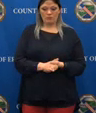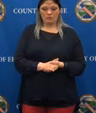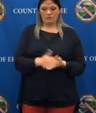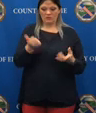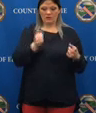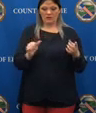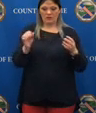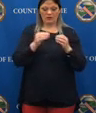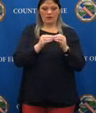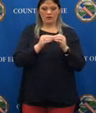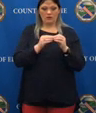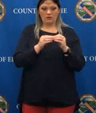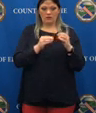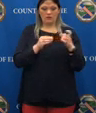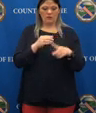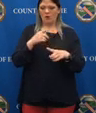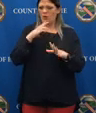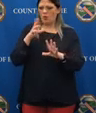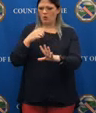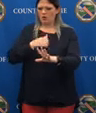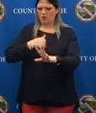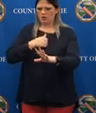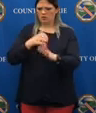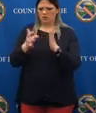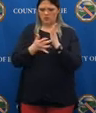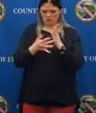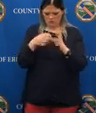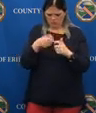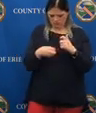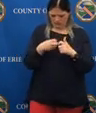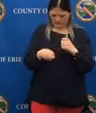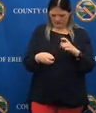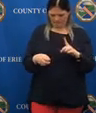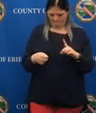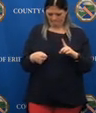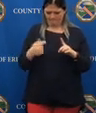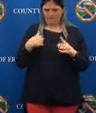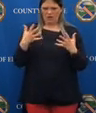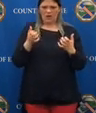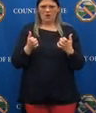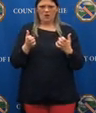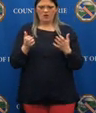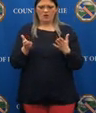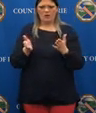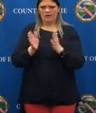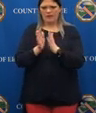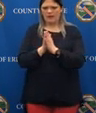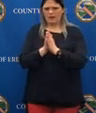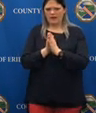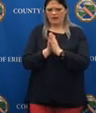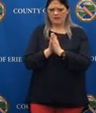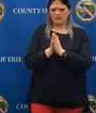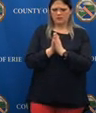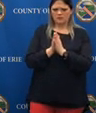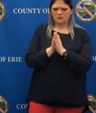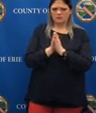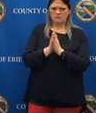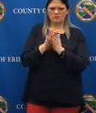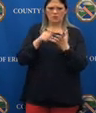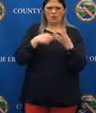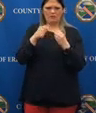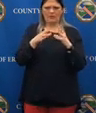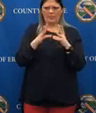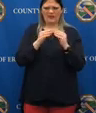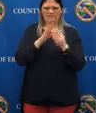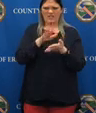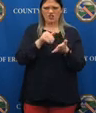Any more questions? Sorry, a technical problem here. I just wanted to ask, where do things stand with the convention center